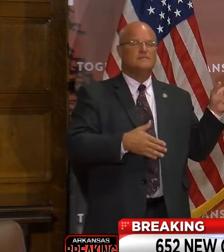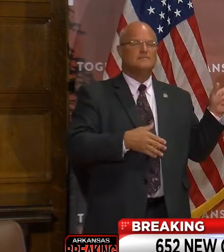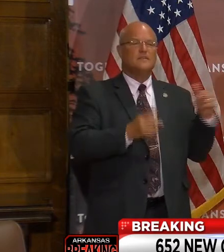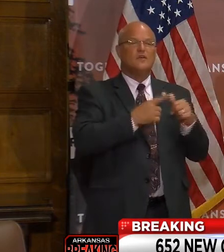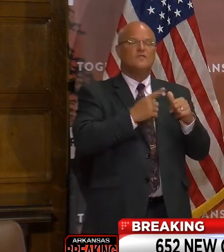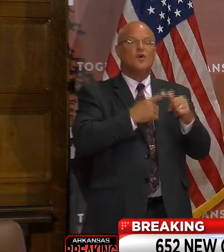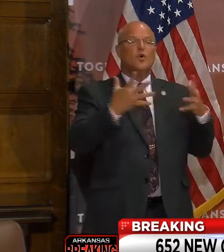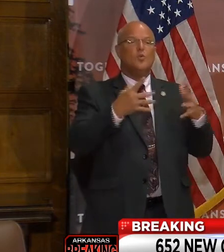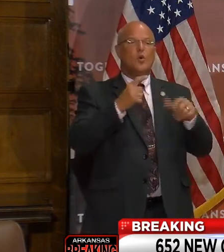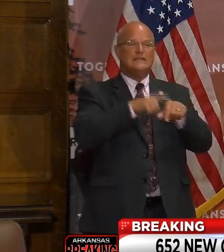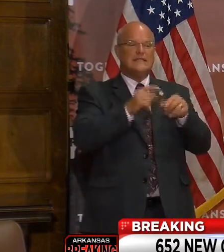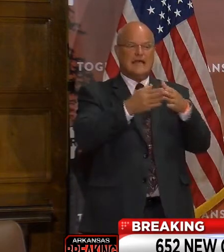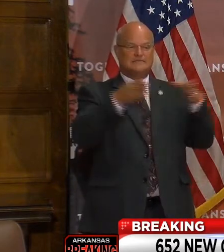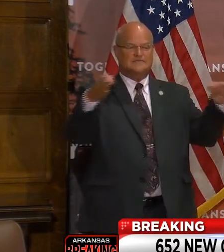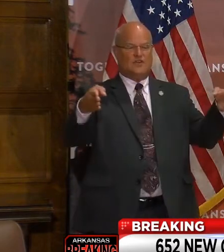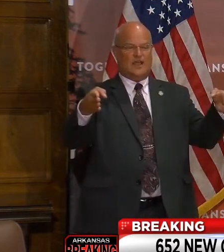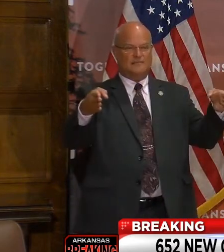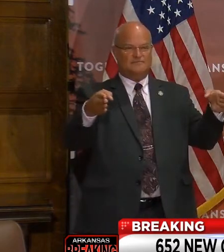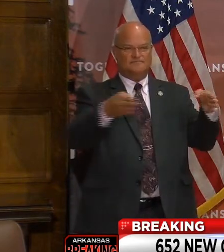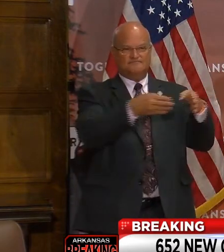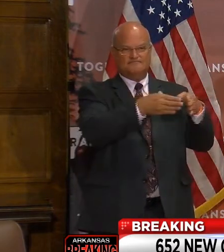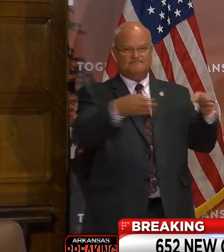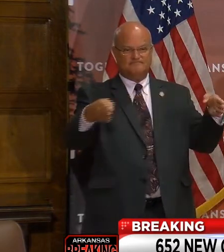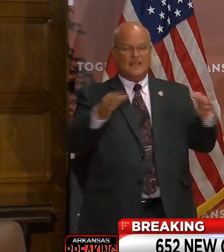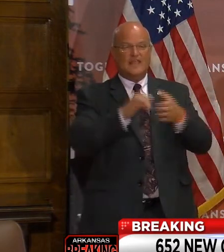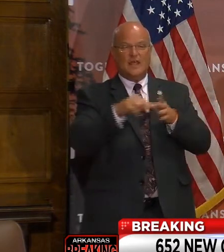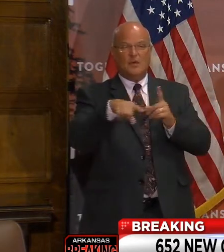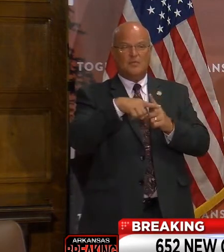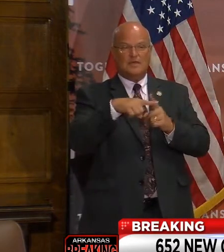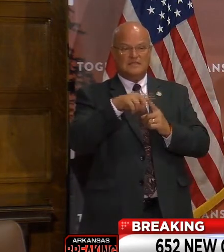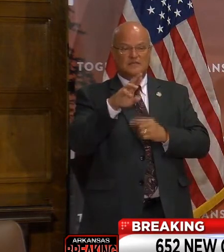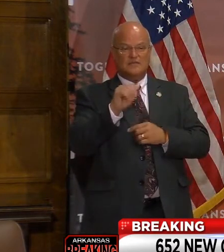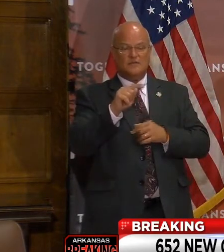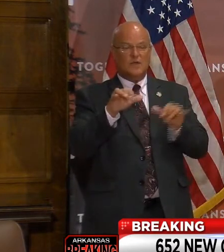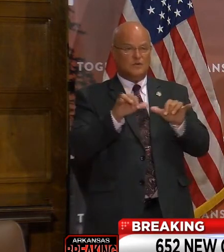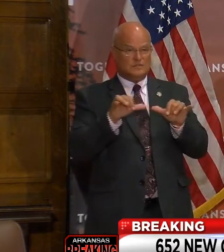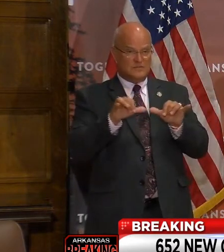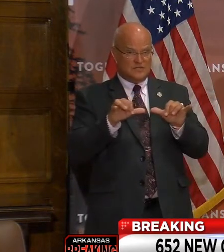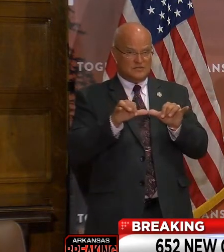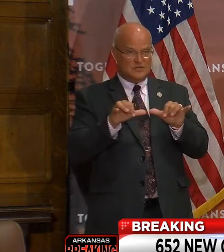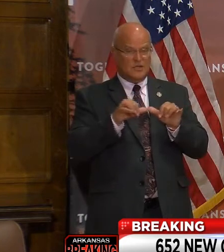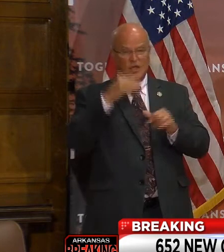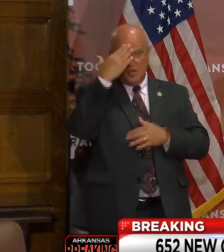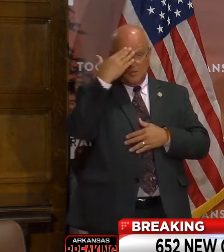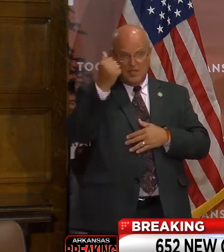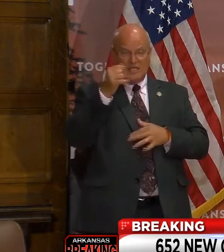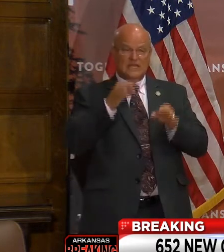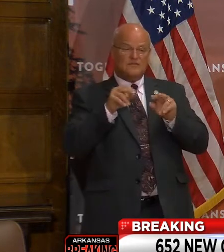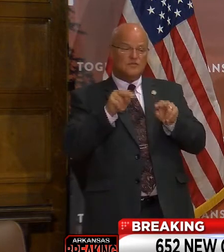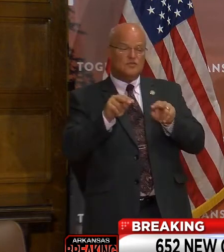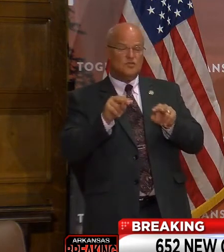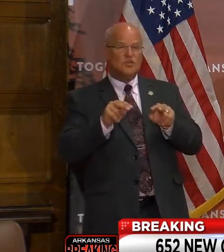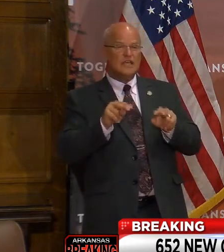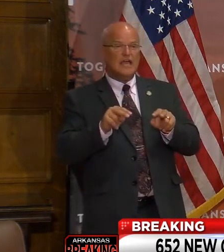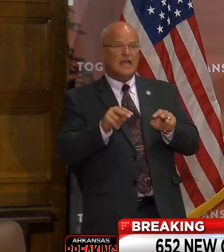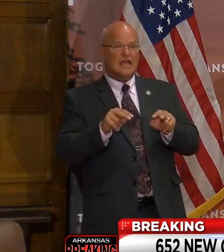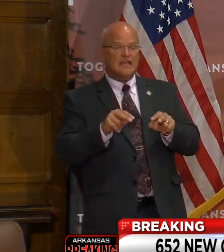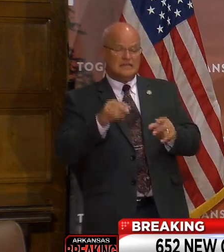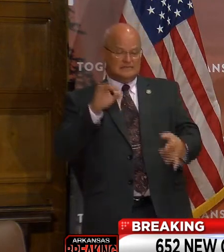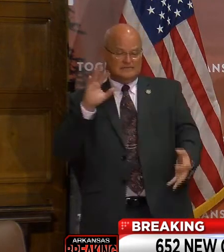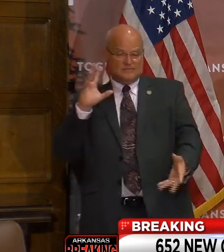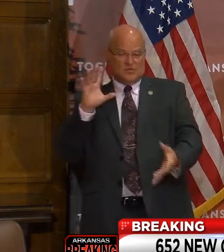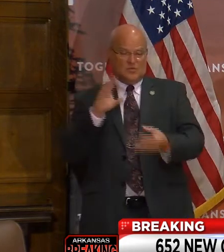at over what period of time that positivity rate was measured. Because if you look at the